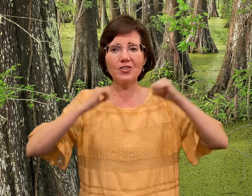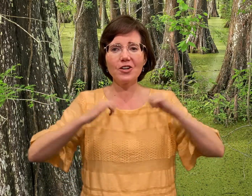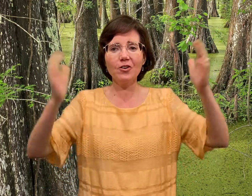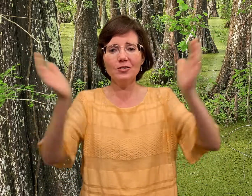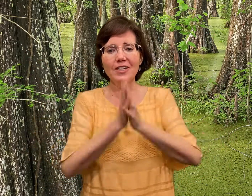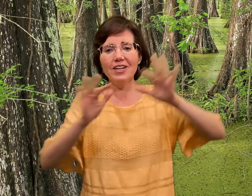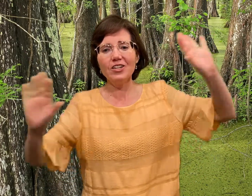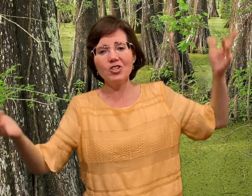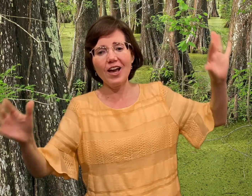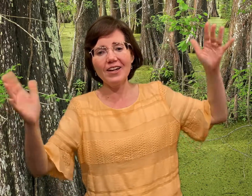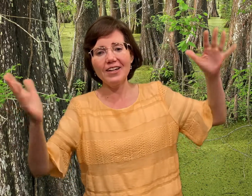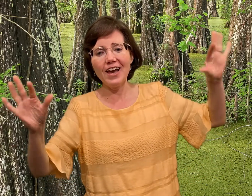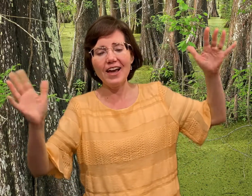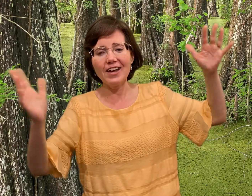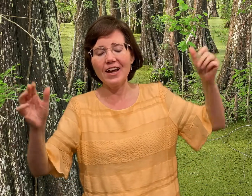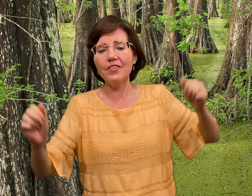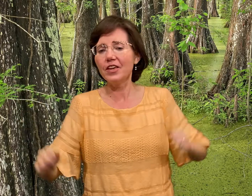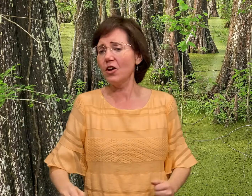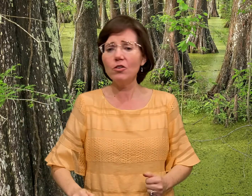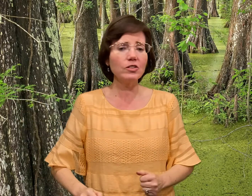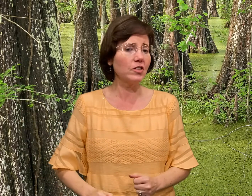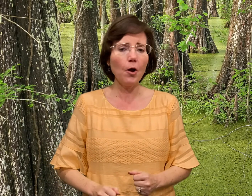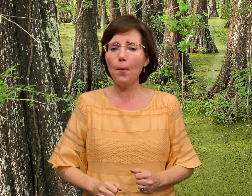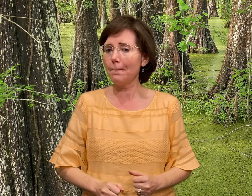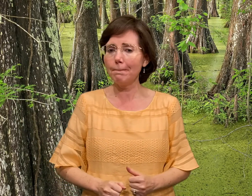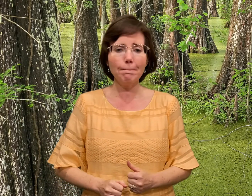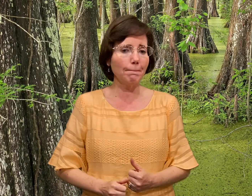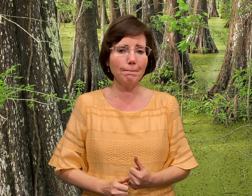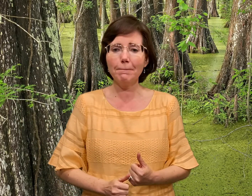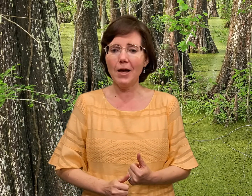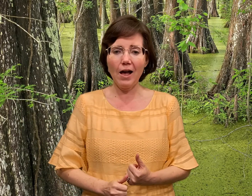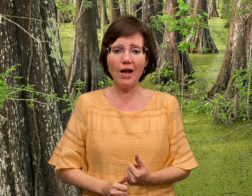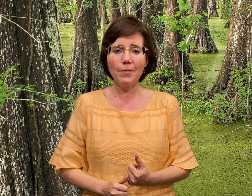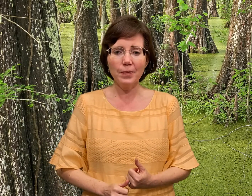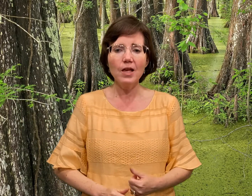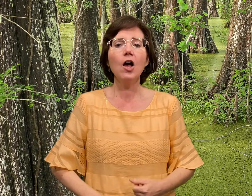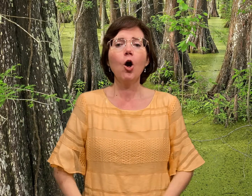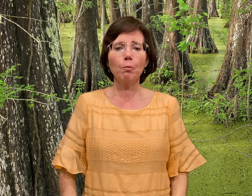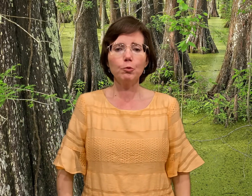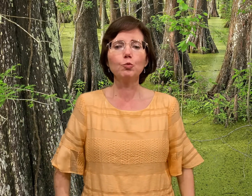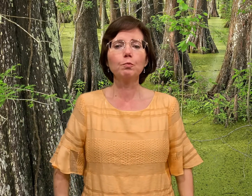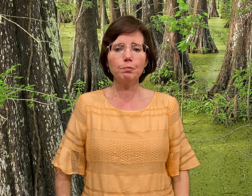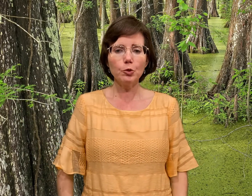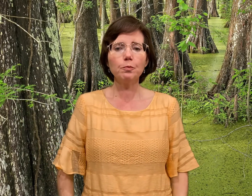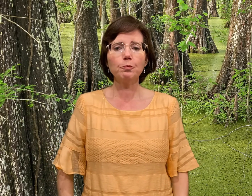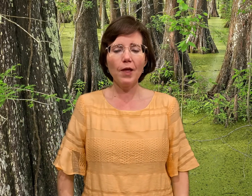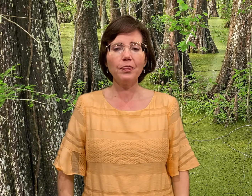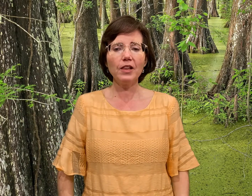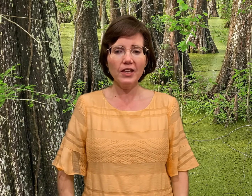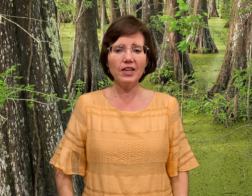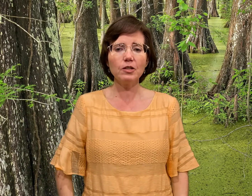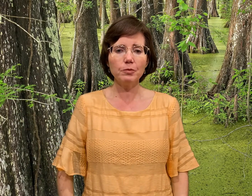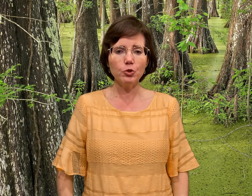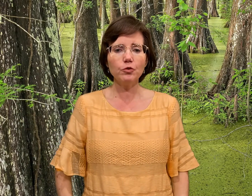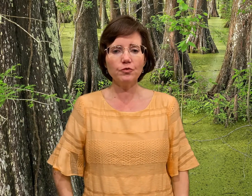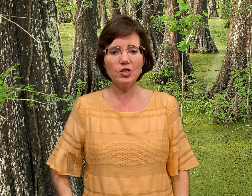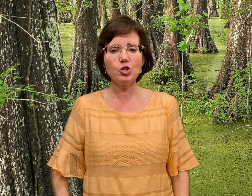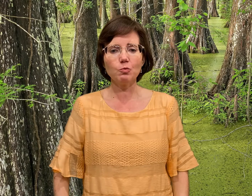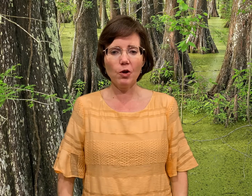go sha-na-na-na-na, they don't go mm-mm-ah. Bloop, bloop went the little blue fish one